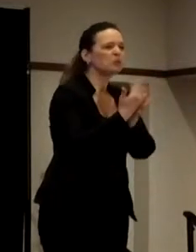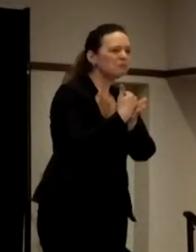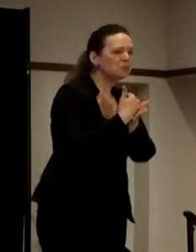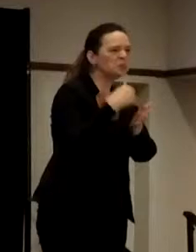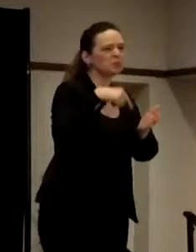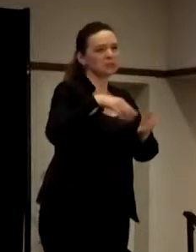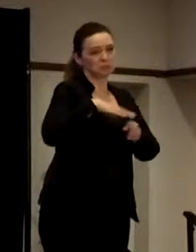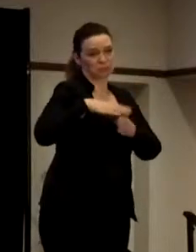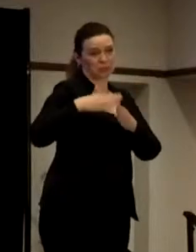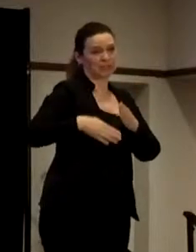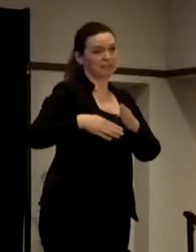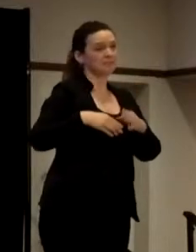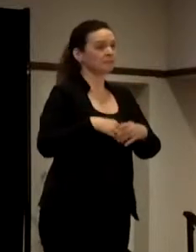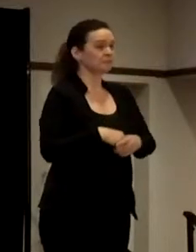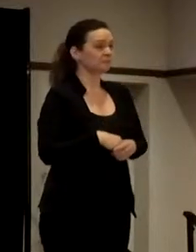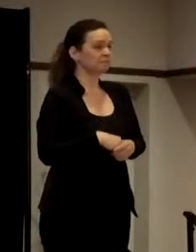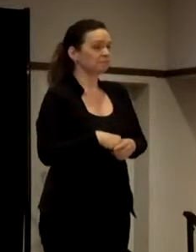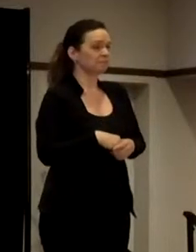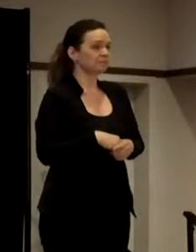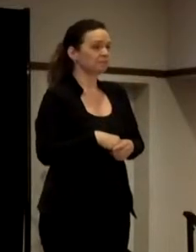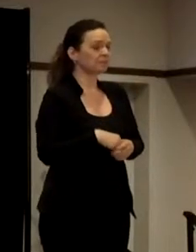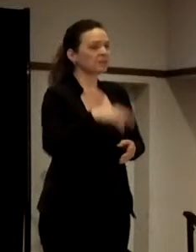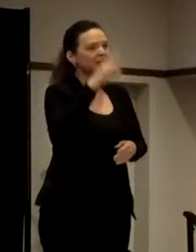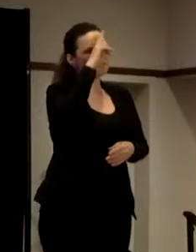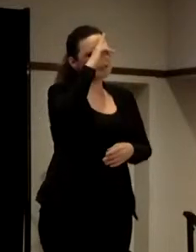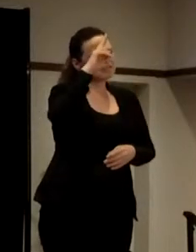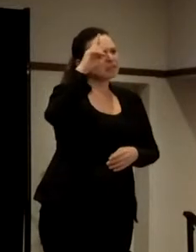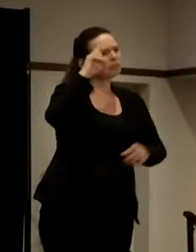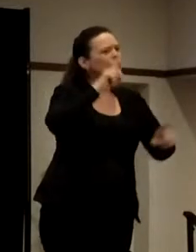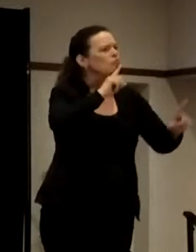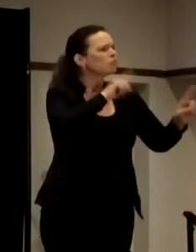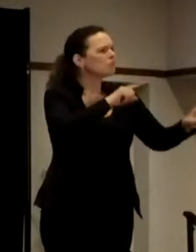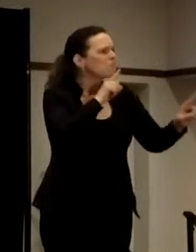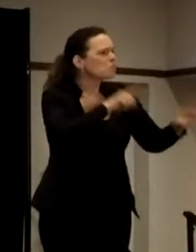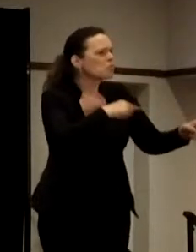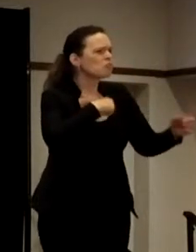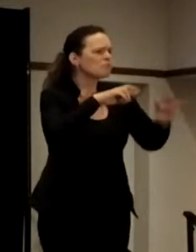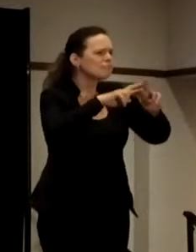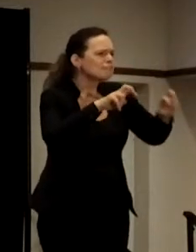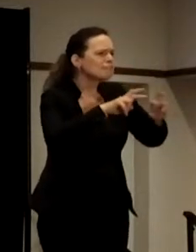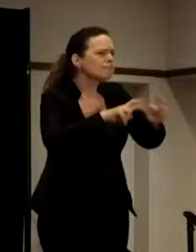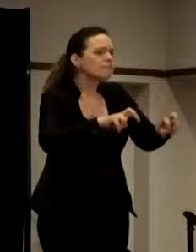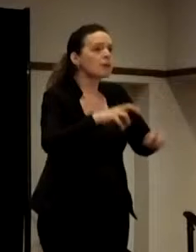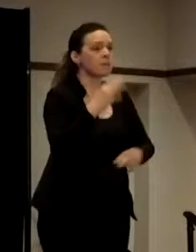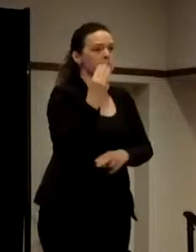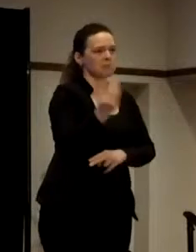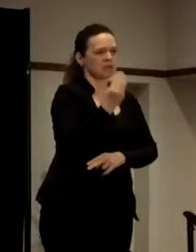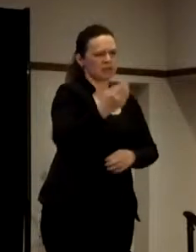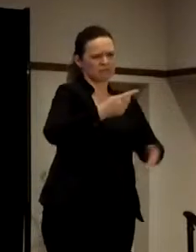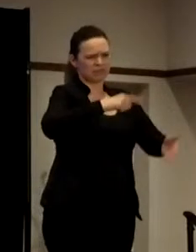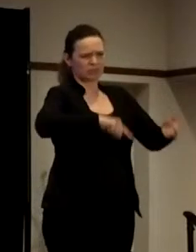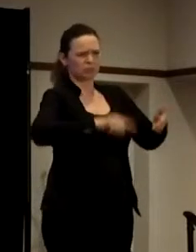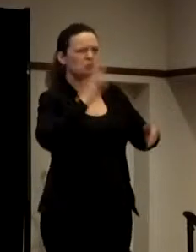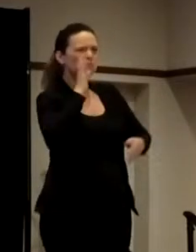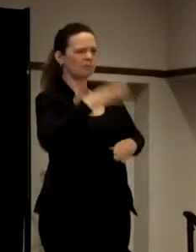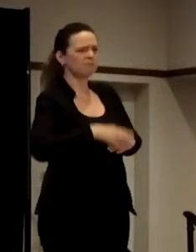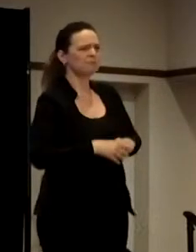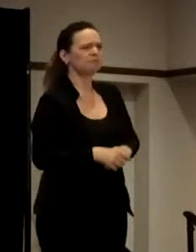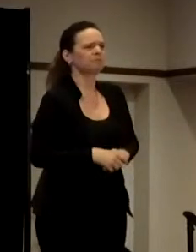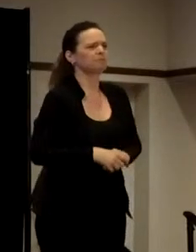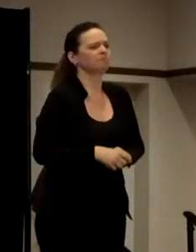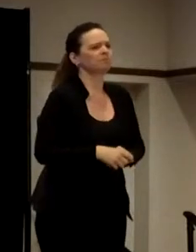on weekends, some of the hospital data will probably just report it all out accurately on Monday. Scattered reporting,